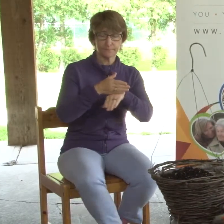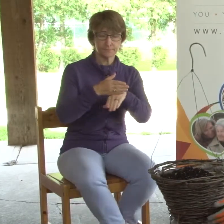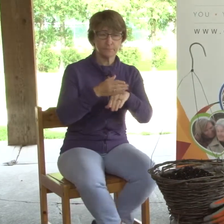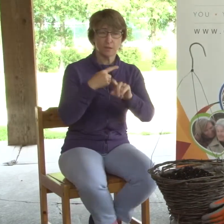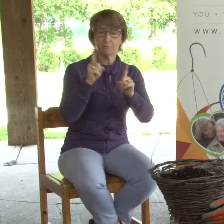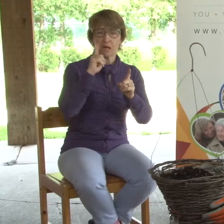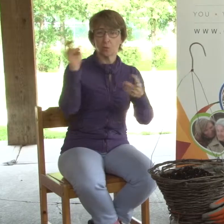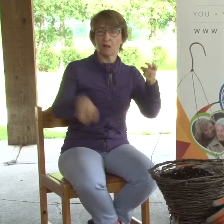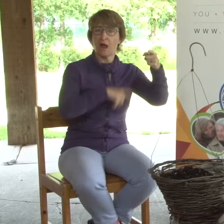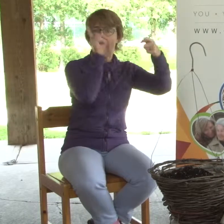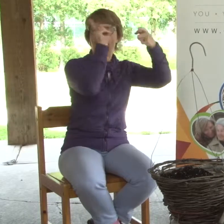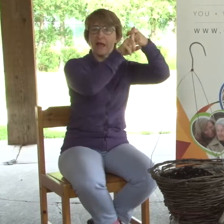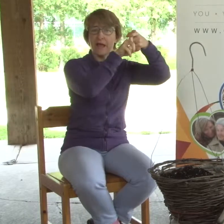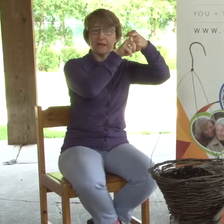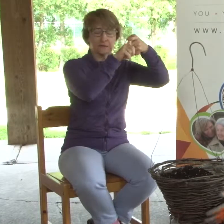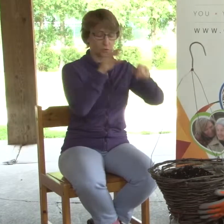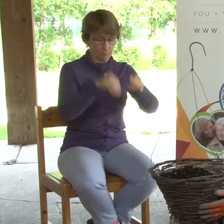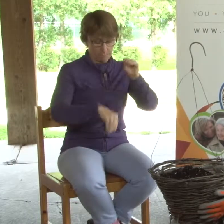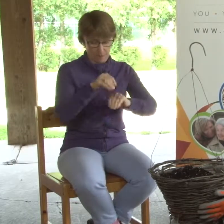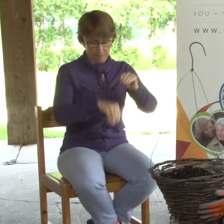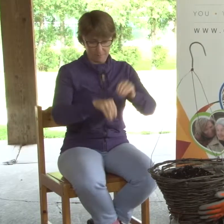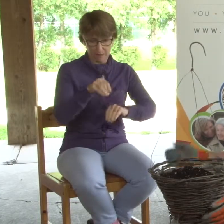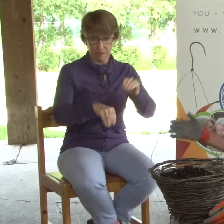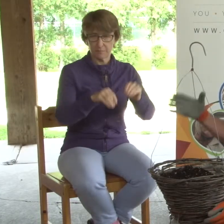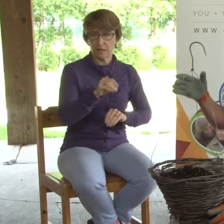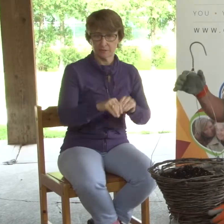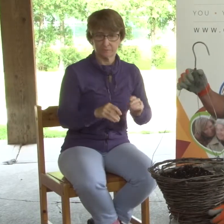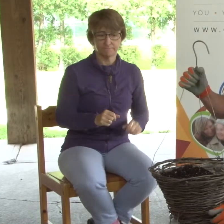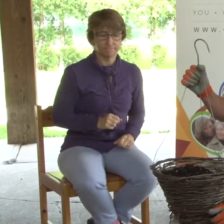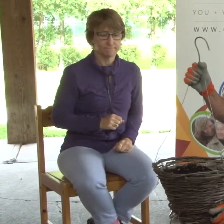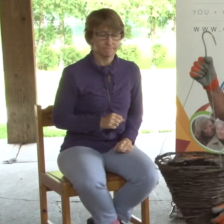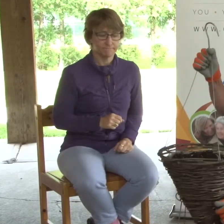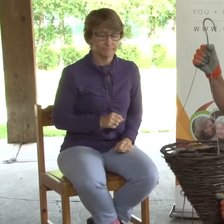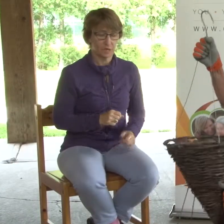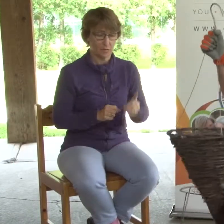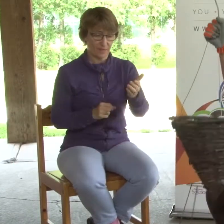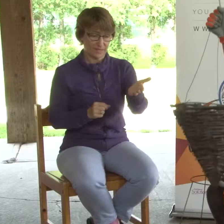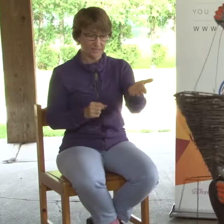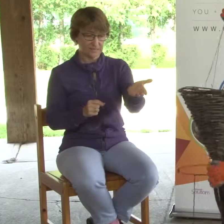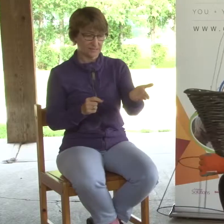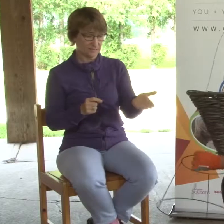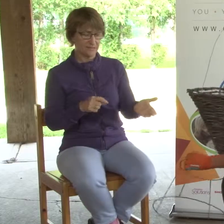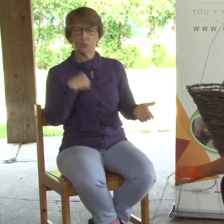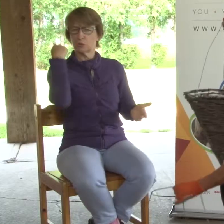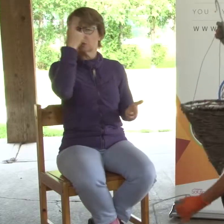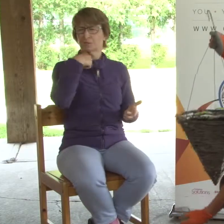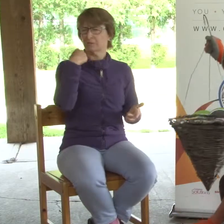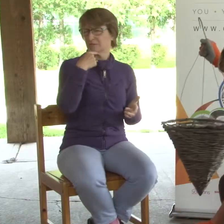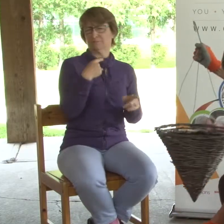hanging basket, so you can plant a hanging basket with absolutely no trouble. Now this one, you'll notice, has a very weird